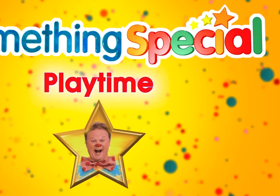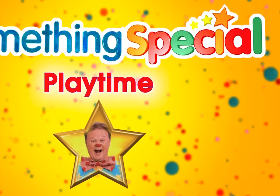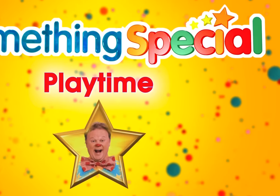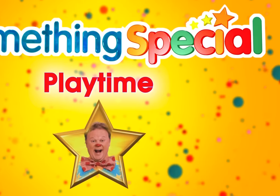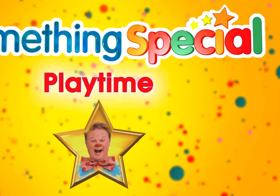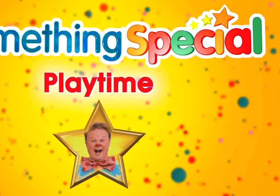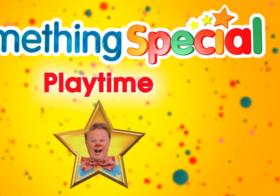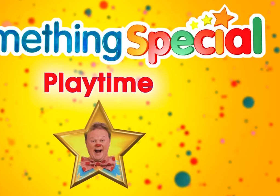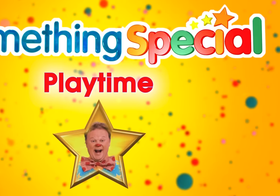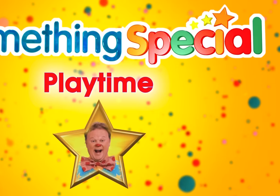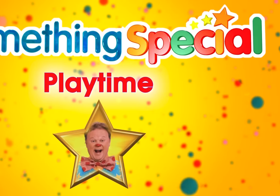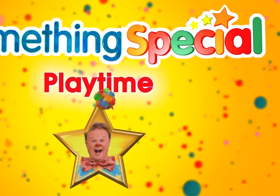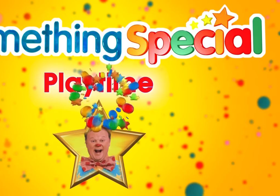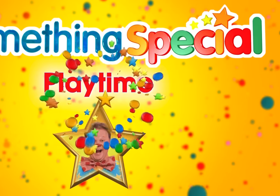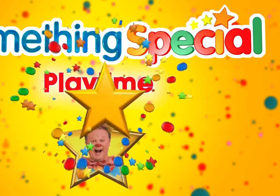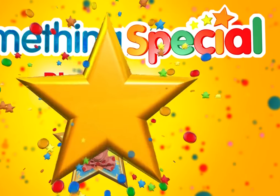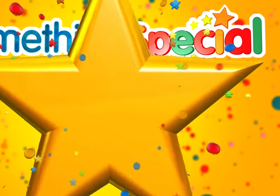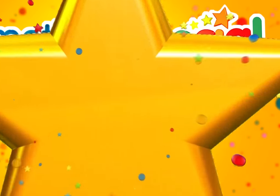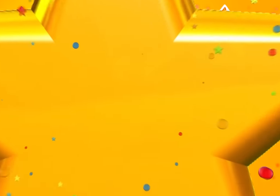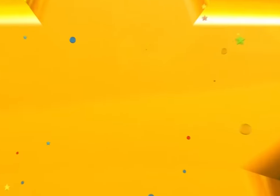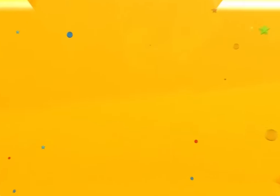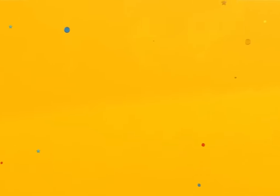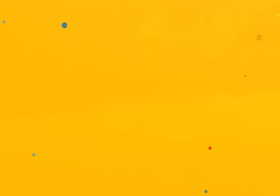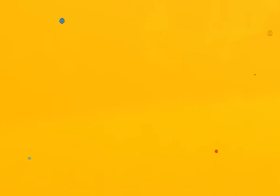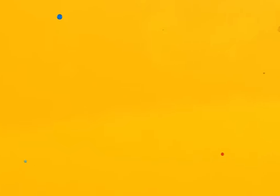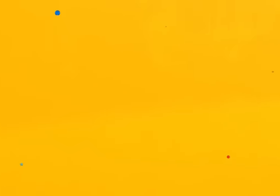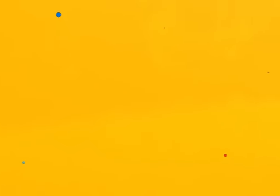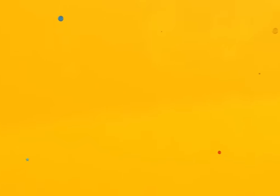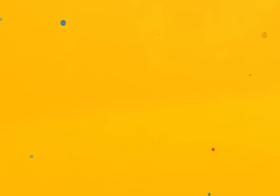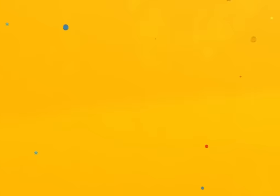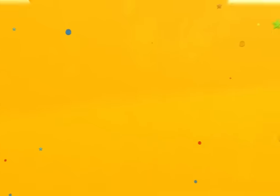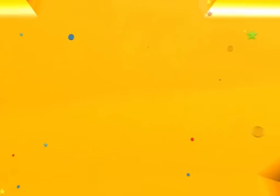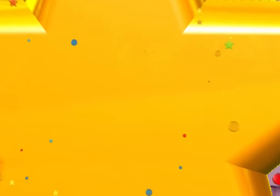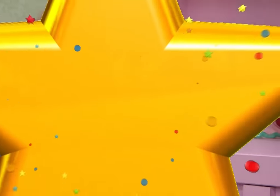Da-da-da.